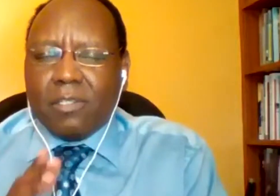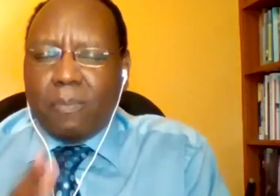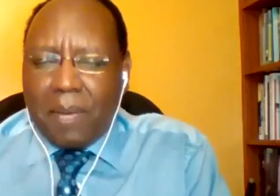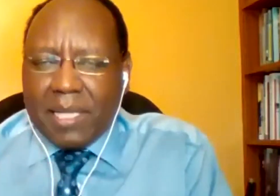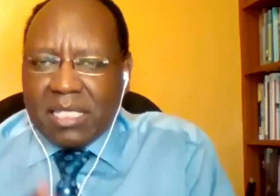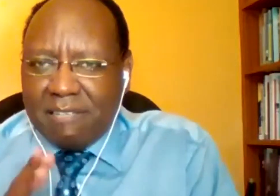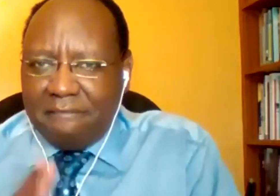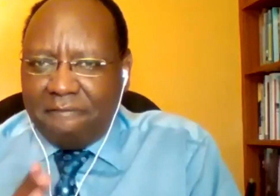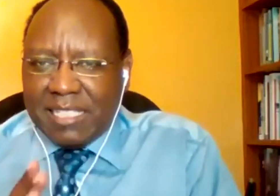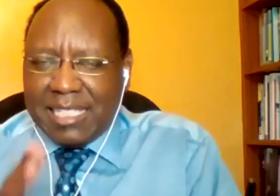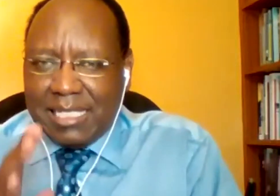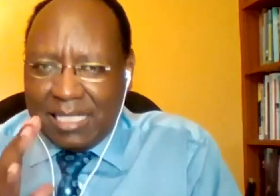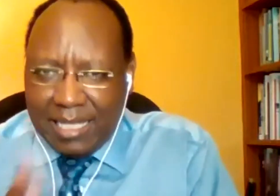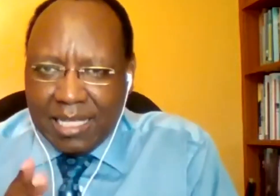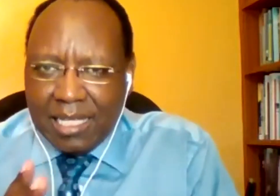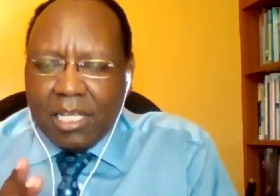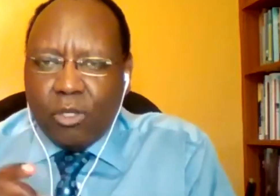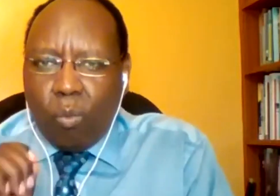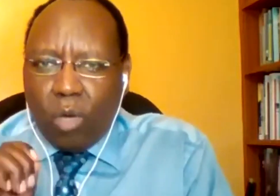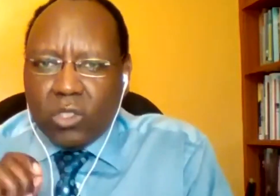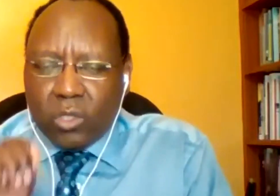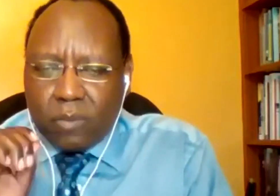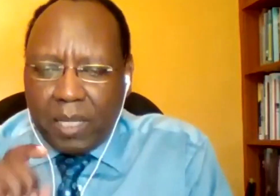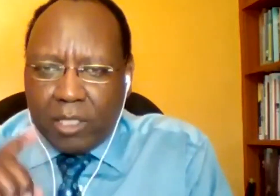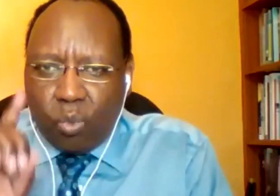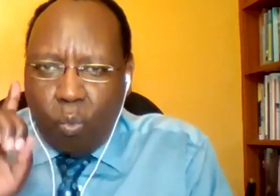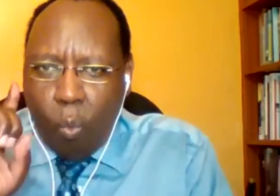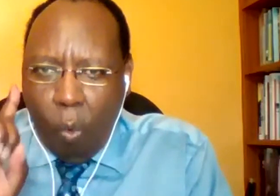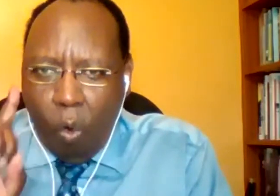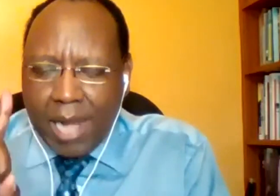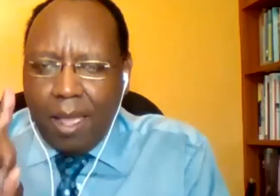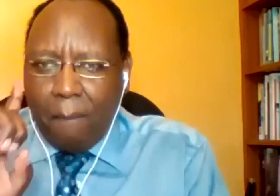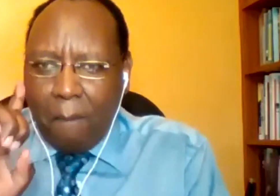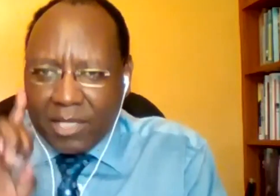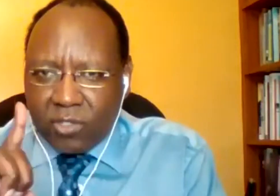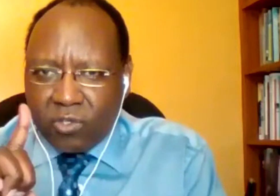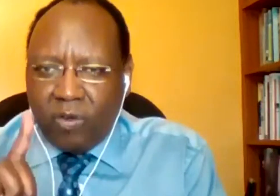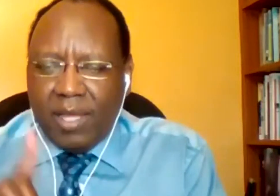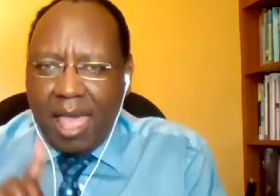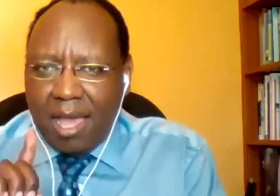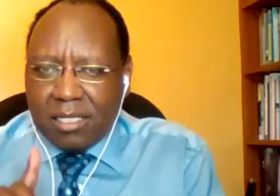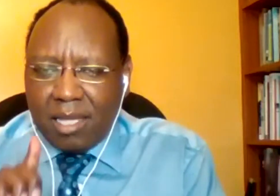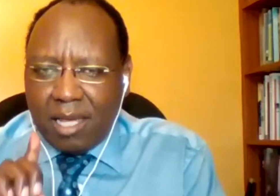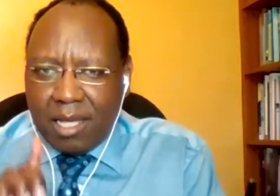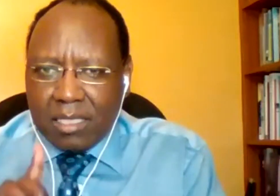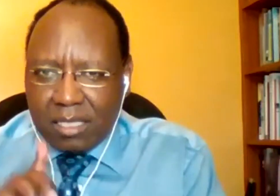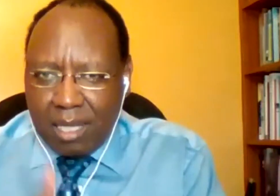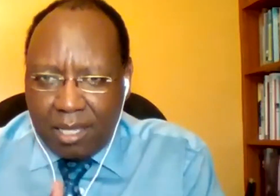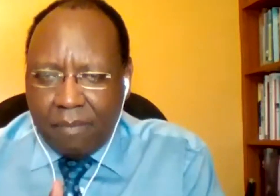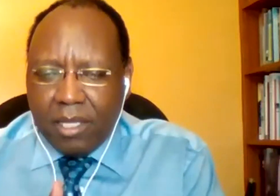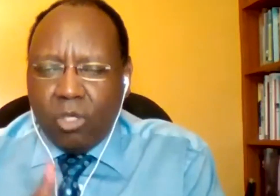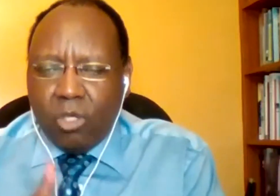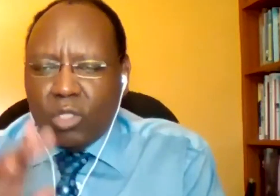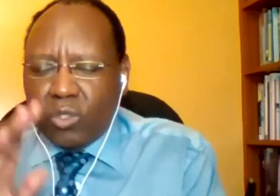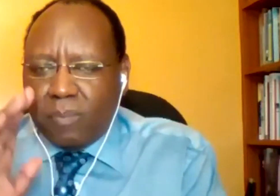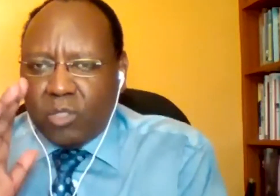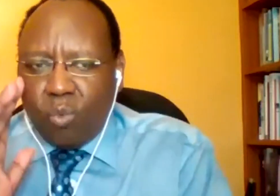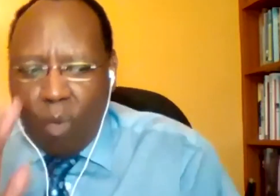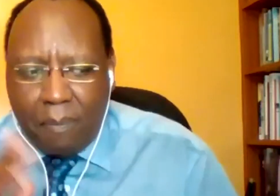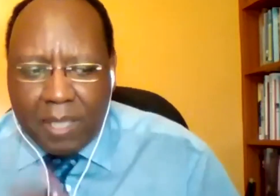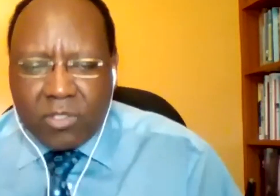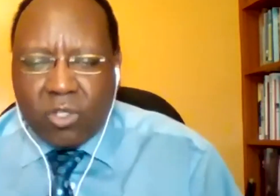cracking the code, item number 1. This is what the customer is telling you. This is what the customer is telling you. The customer is telling